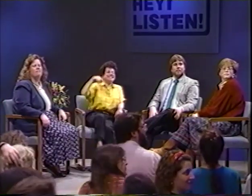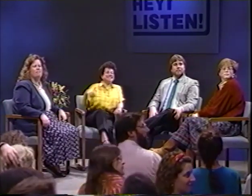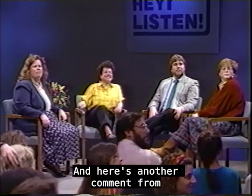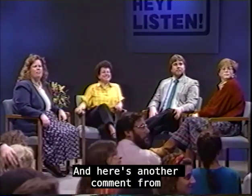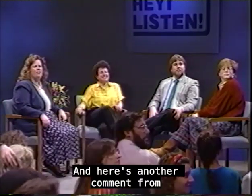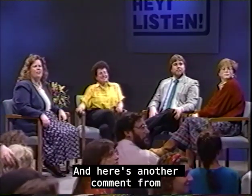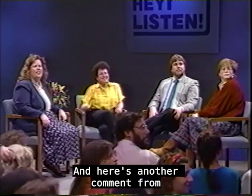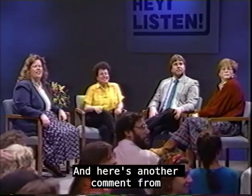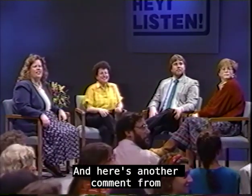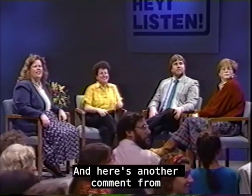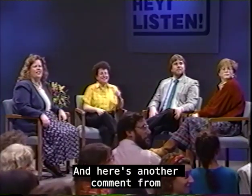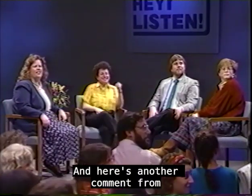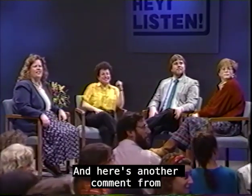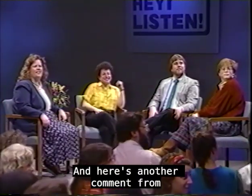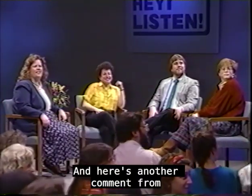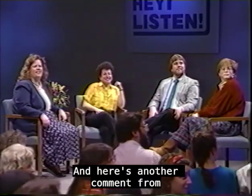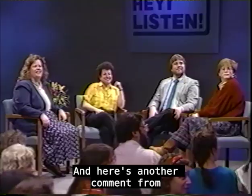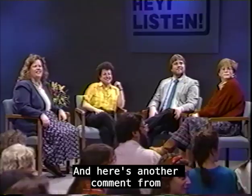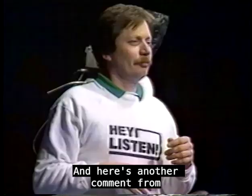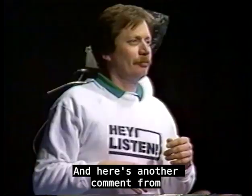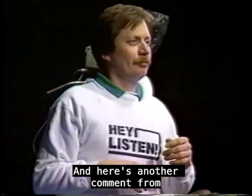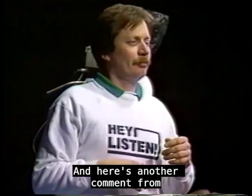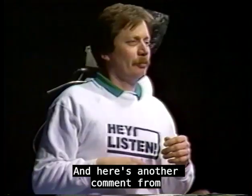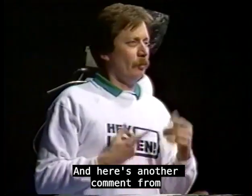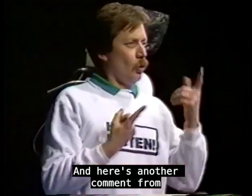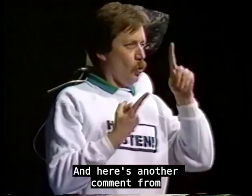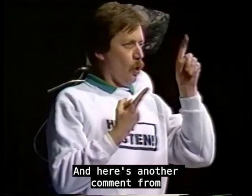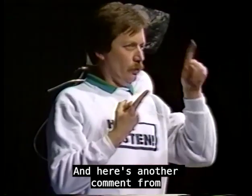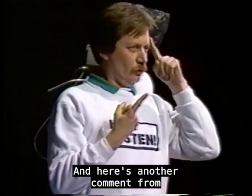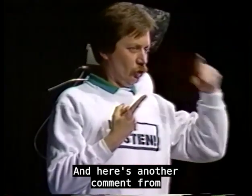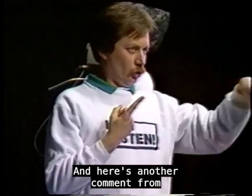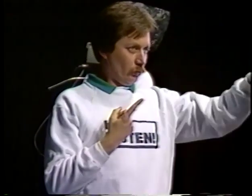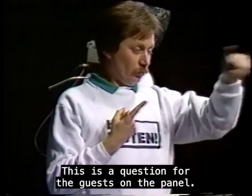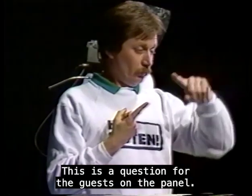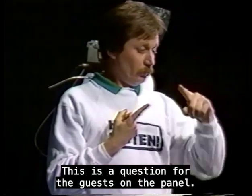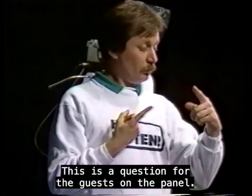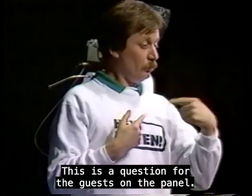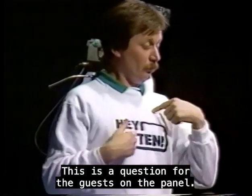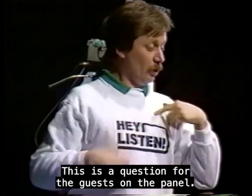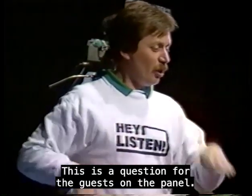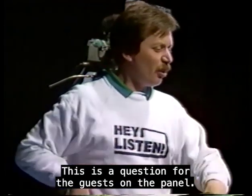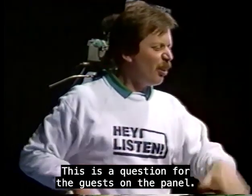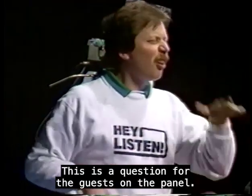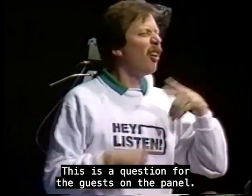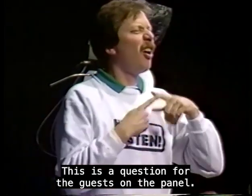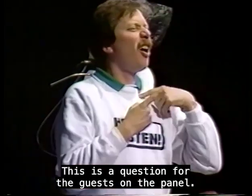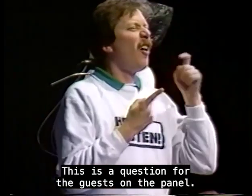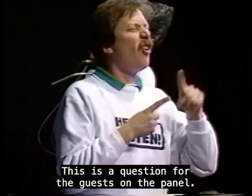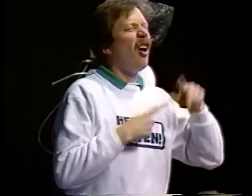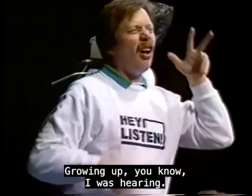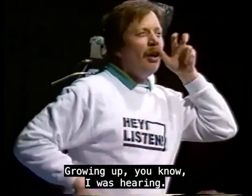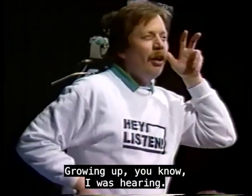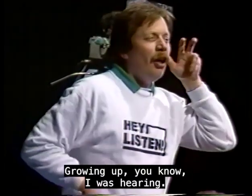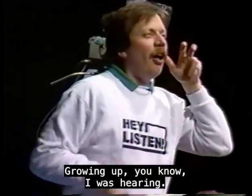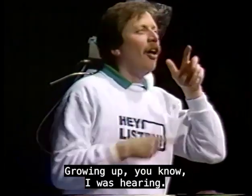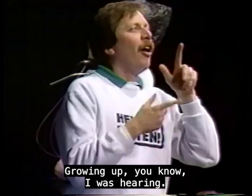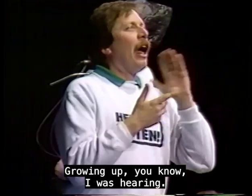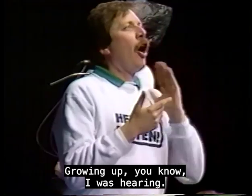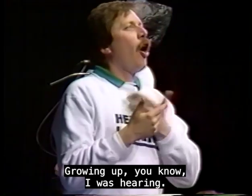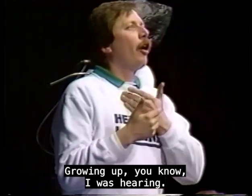And here's another comment from our studio audience. Arden. This is a question for the guests on the panel. Growing up,